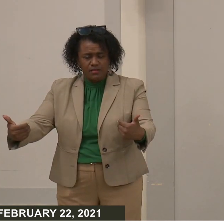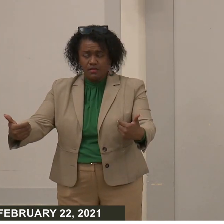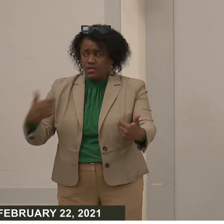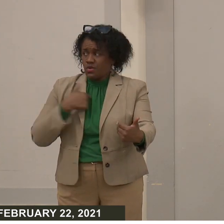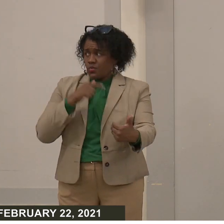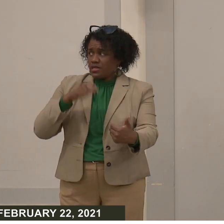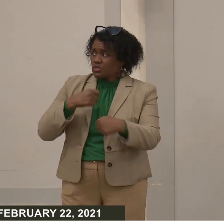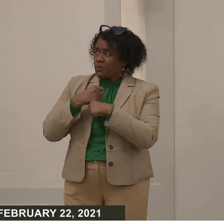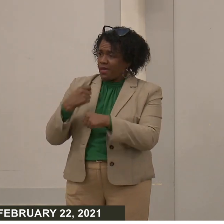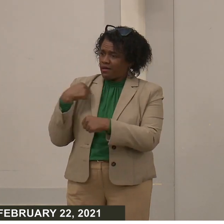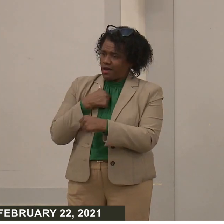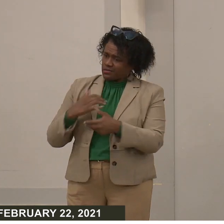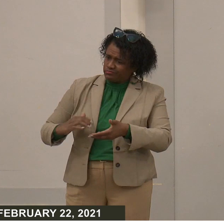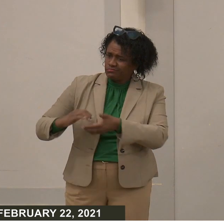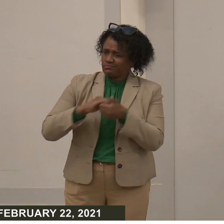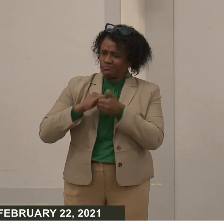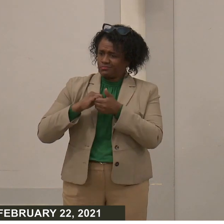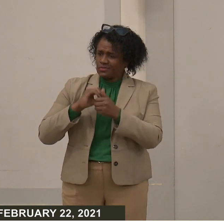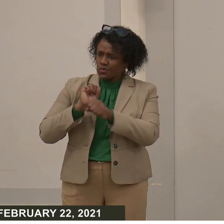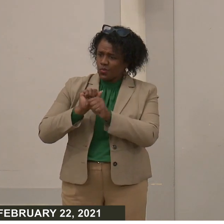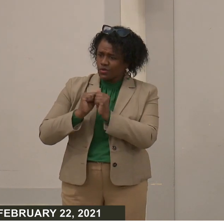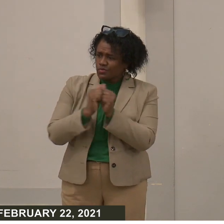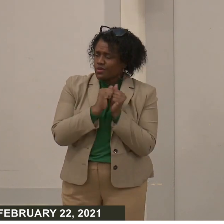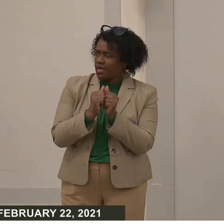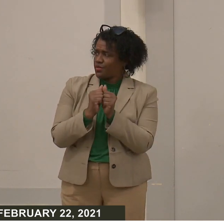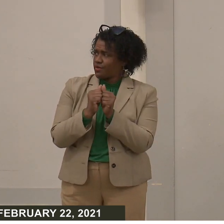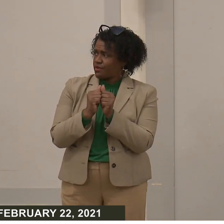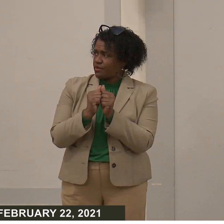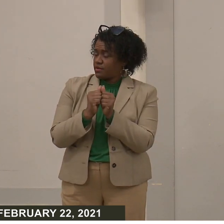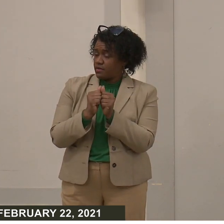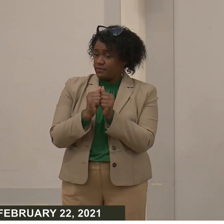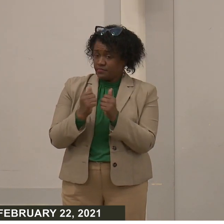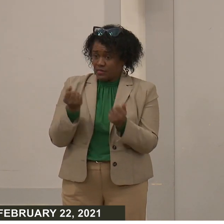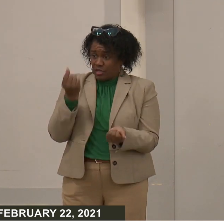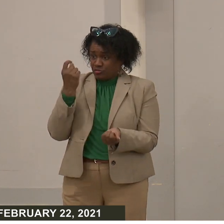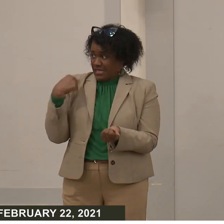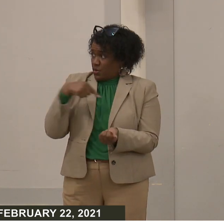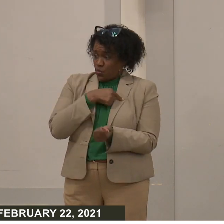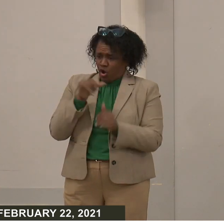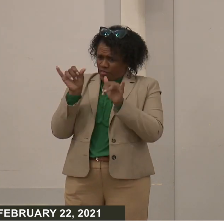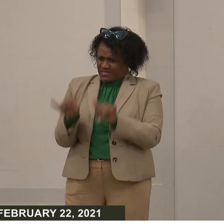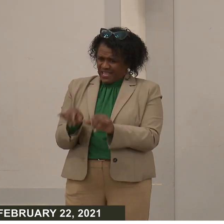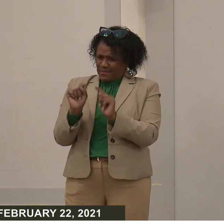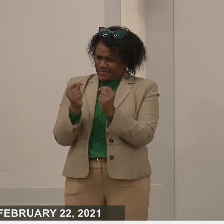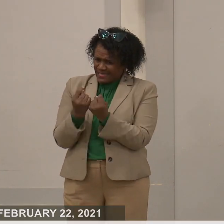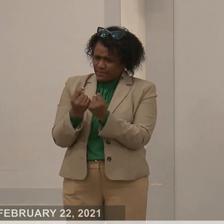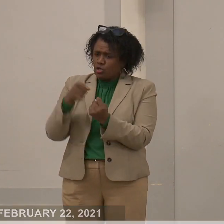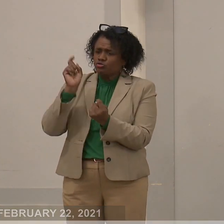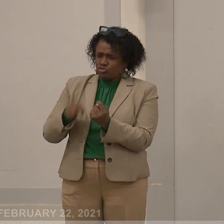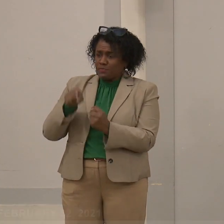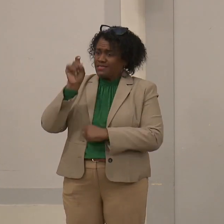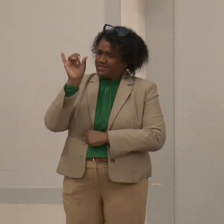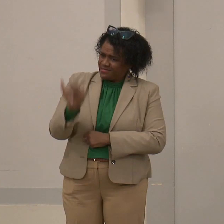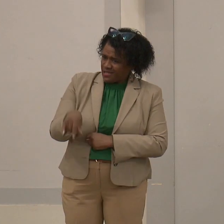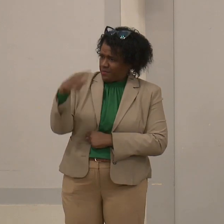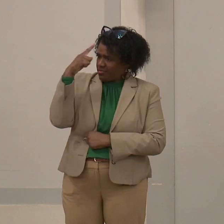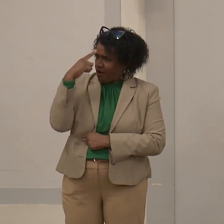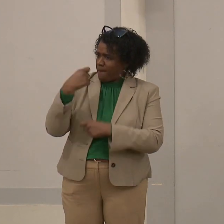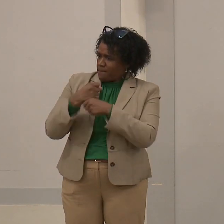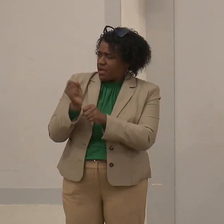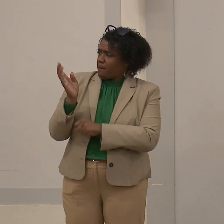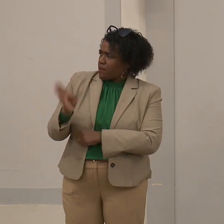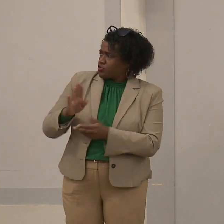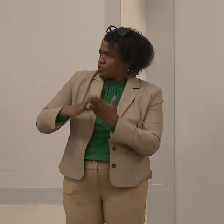to make us come together so we can all work together. Because we're on the same team, we should be on the same page to make Baltimore a safer